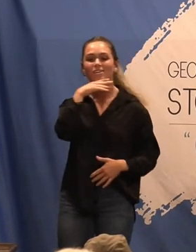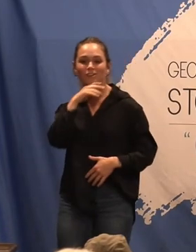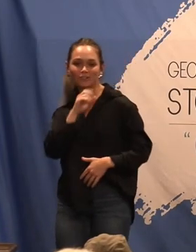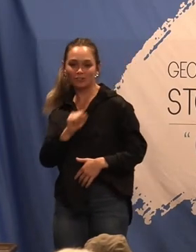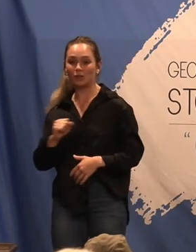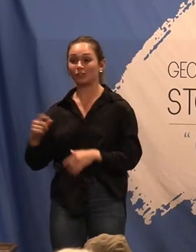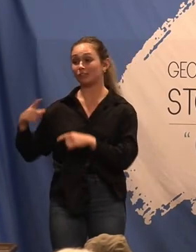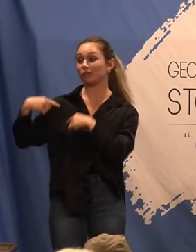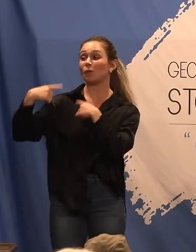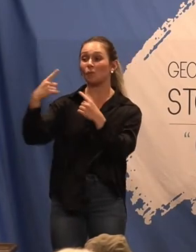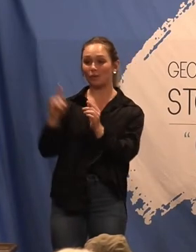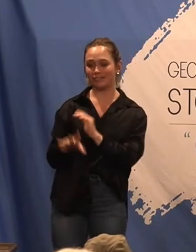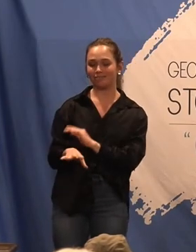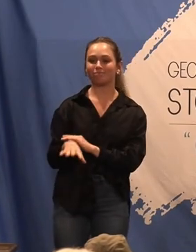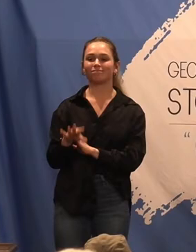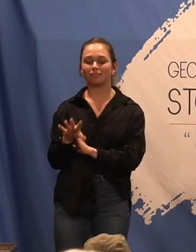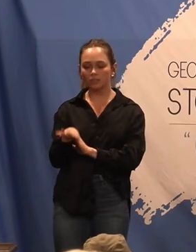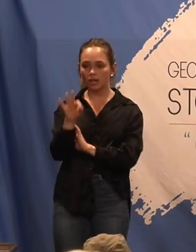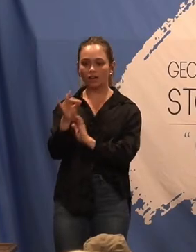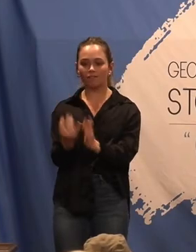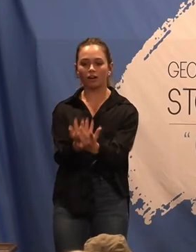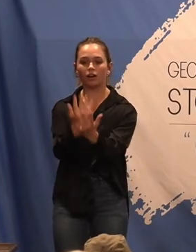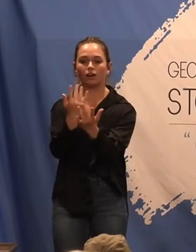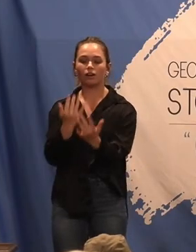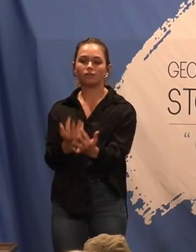we discovered fire.